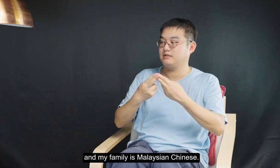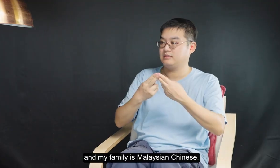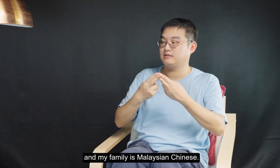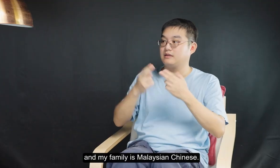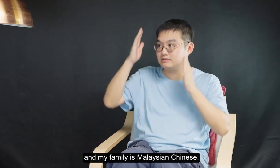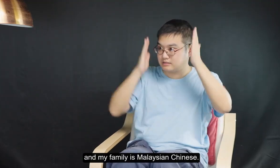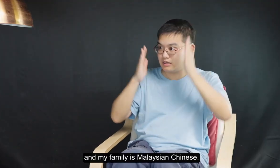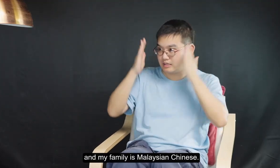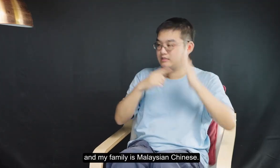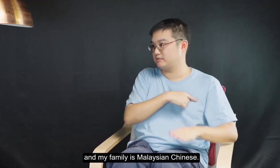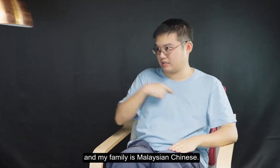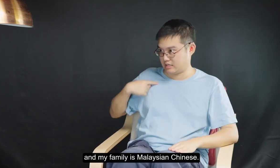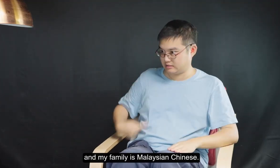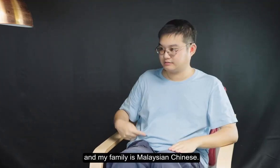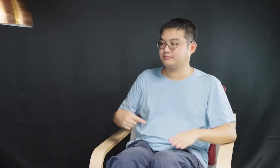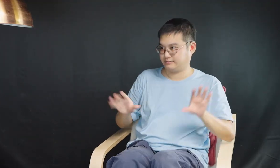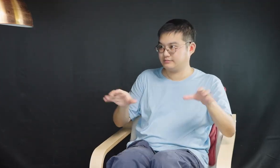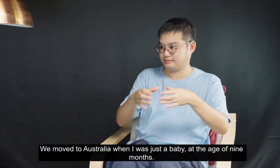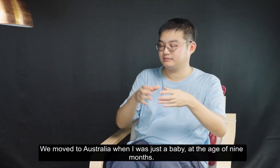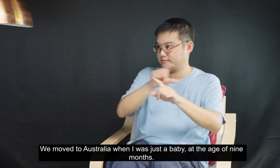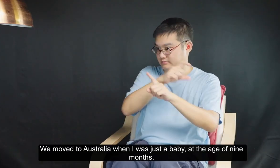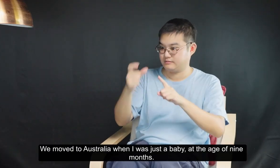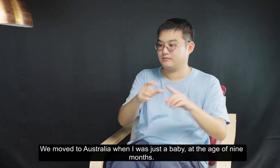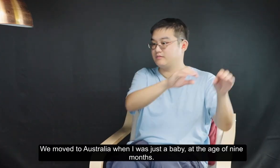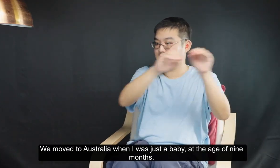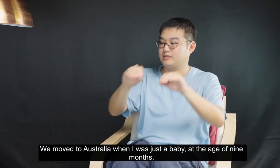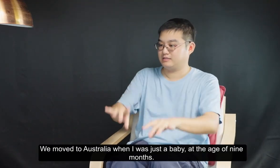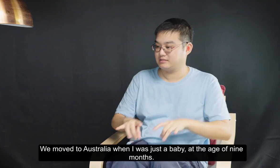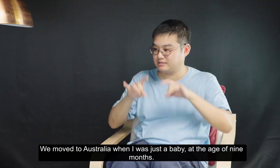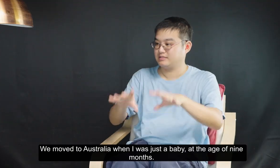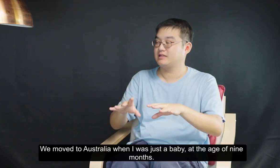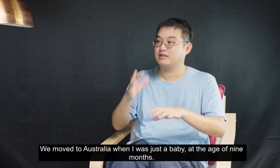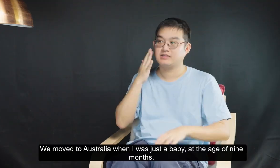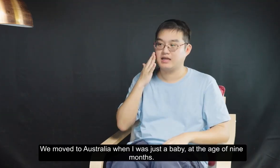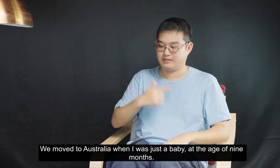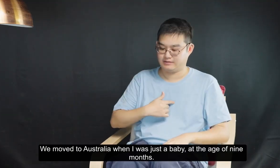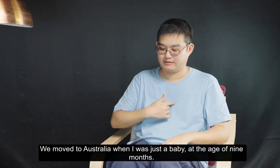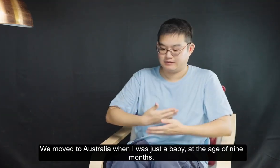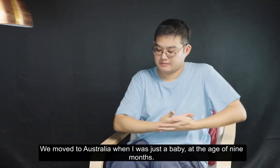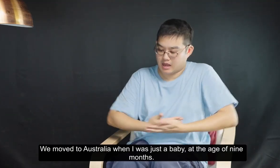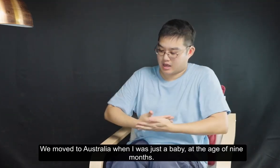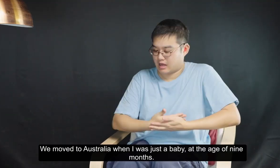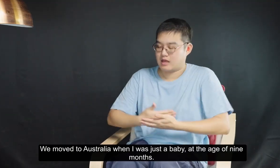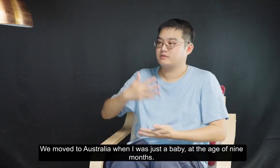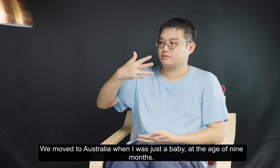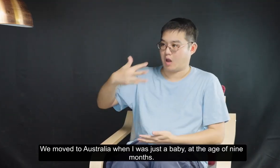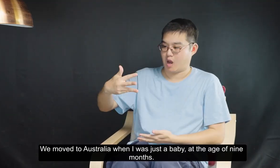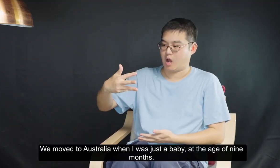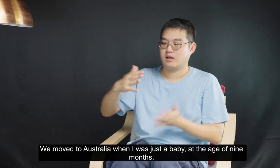is Malaysian-Chinese. We moved to Australia when I was just a baby at the age of 9